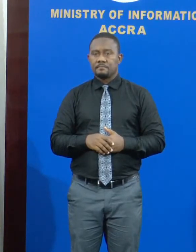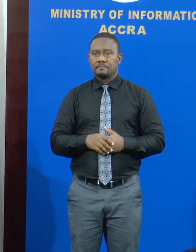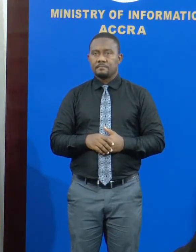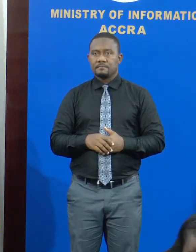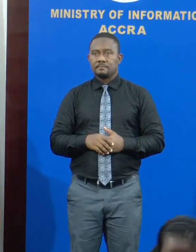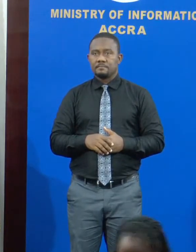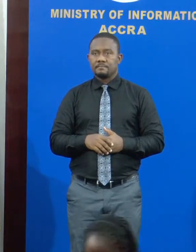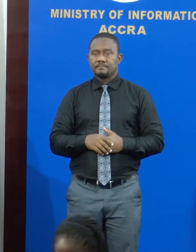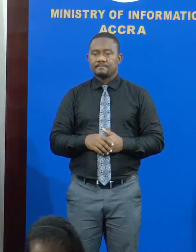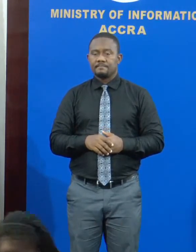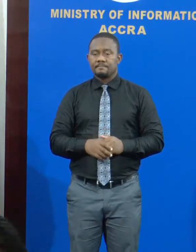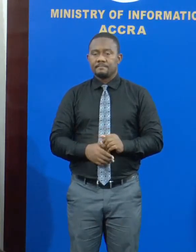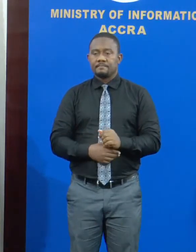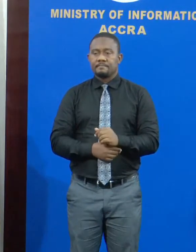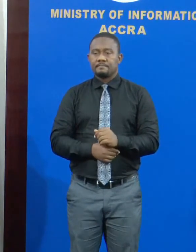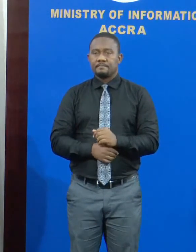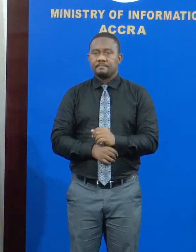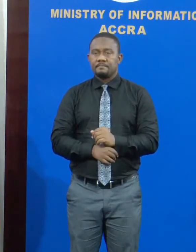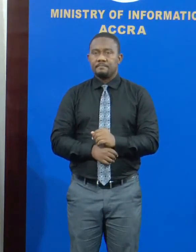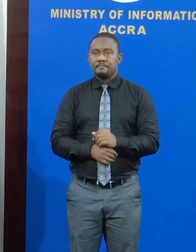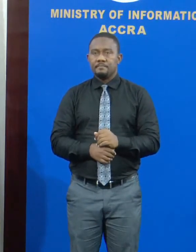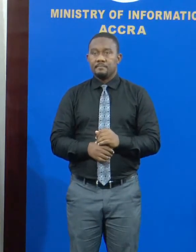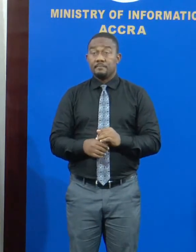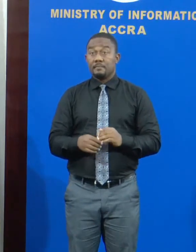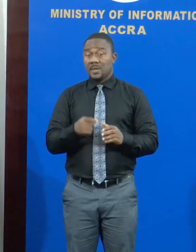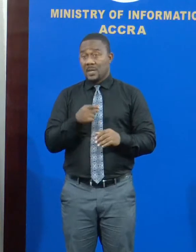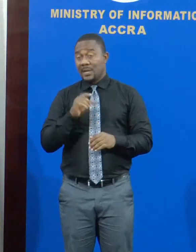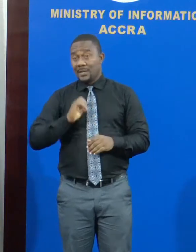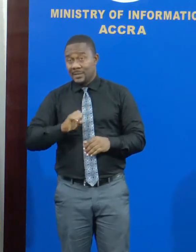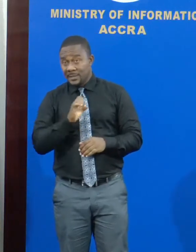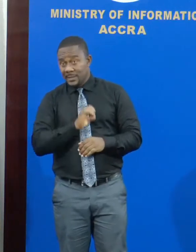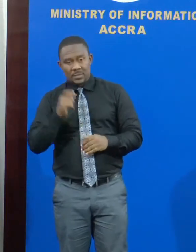And as the executive secretary said,